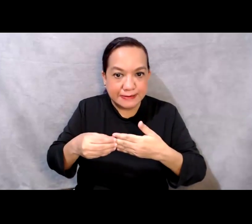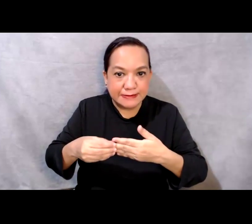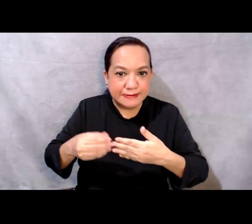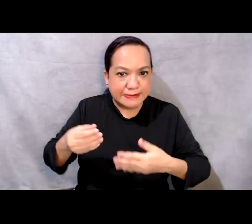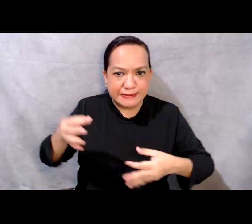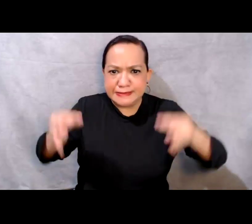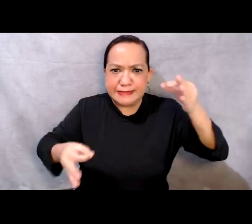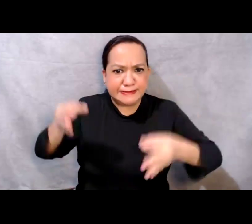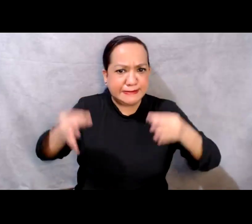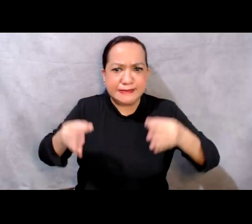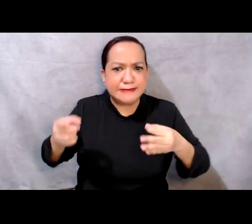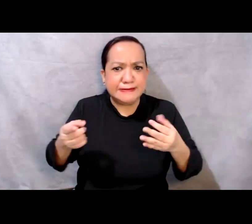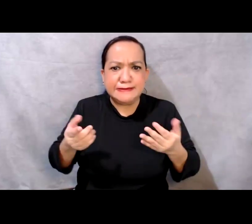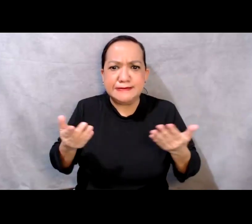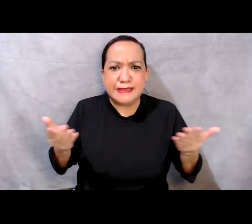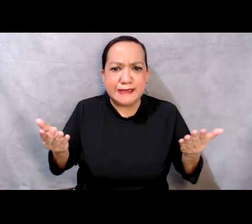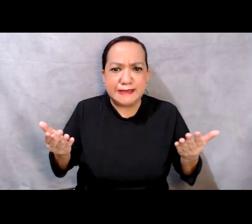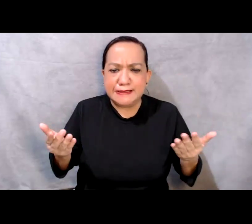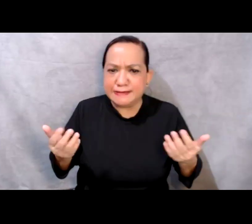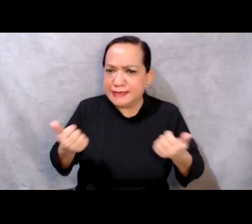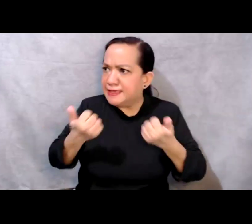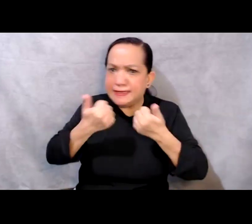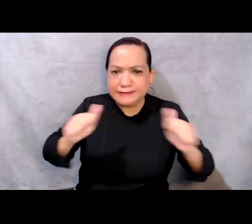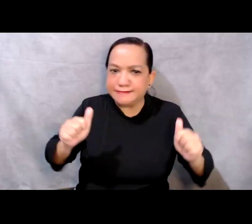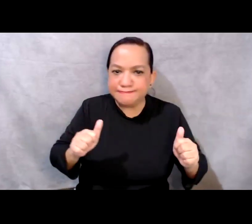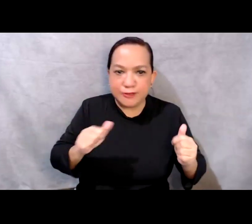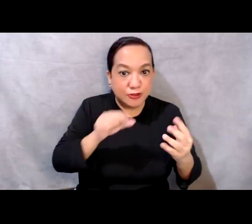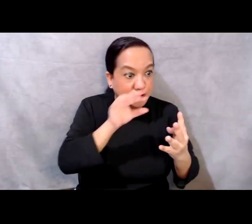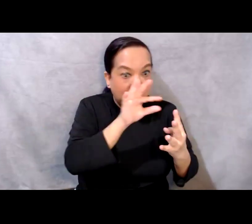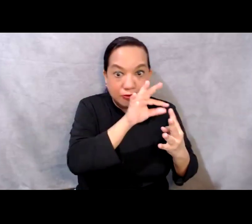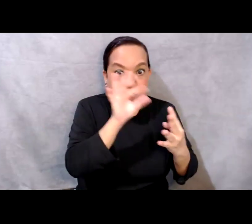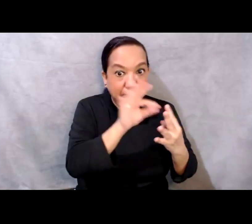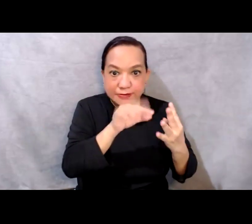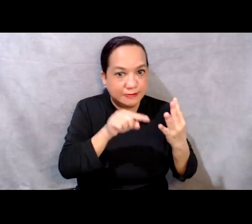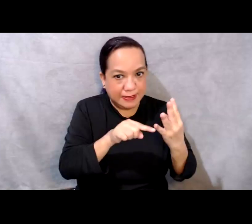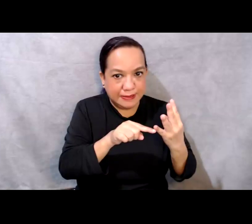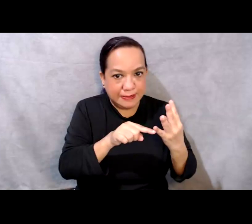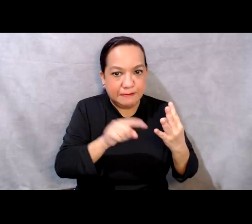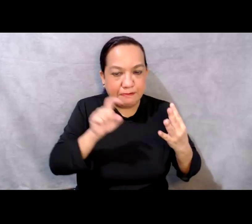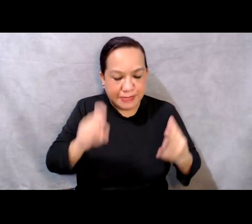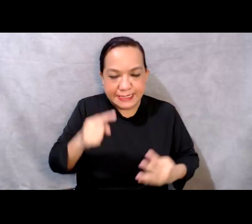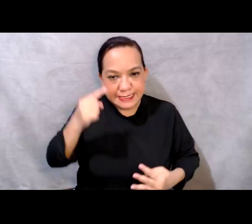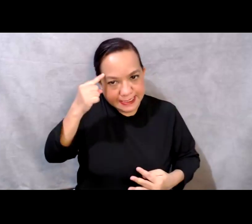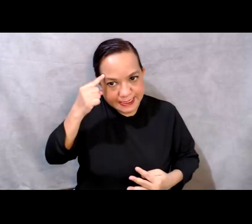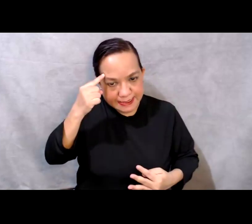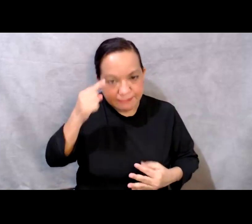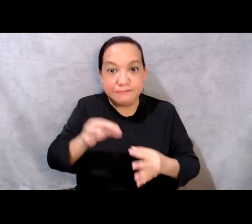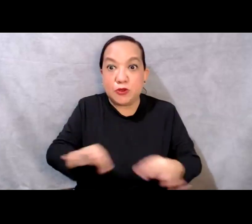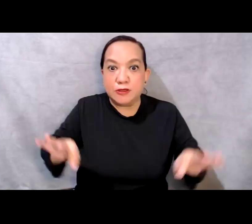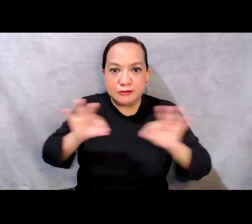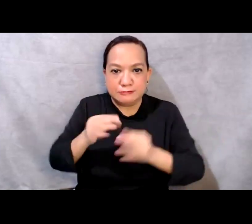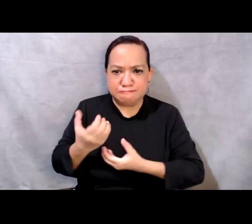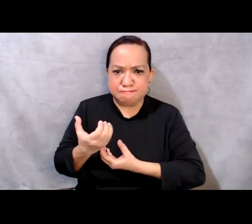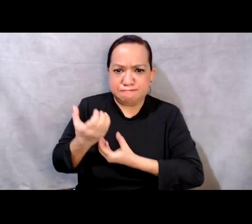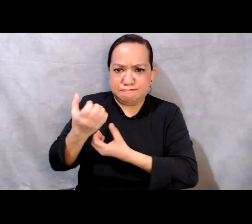be free to access the mechanism and trust the mechanism. And Conversely, I would like to also make